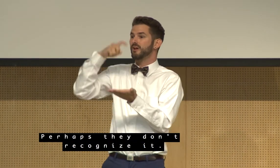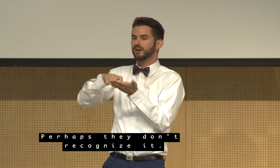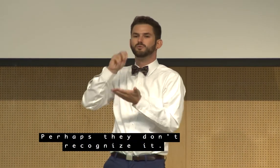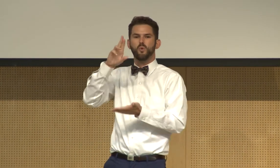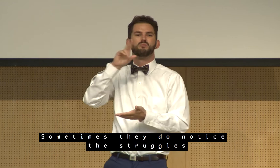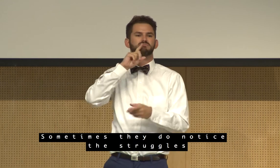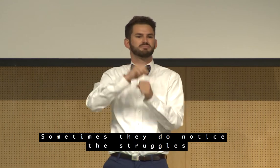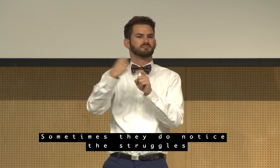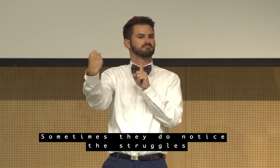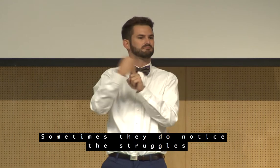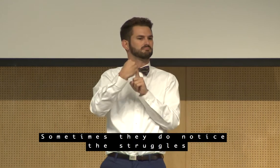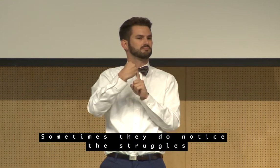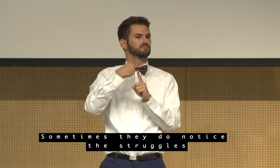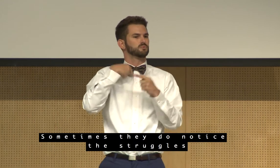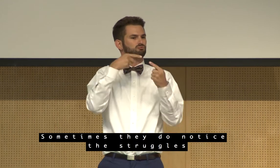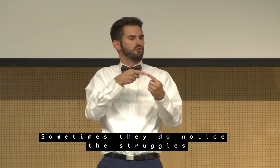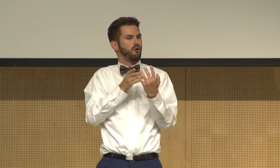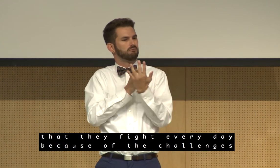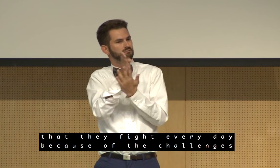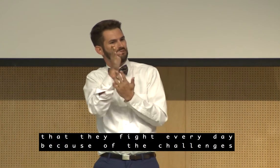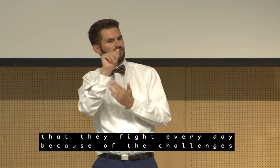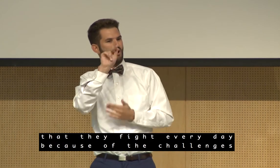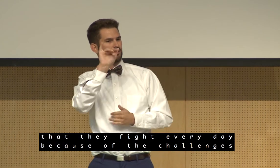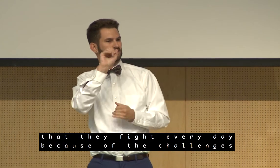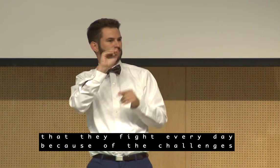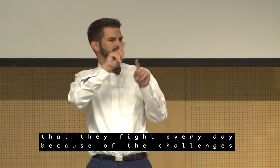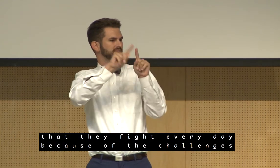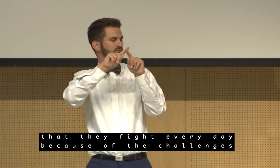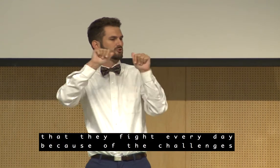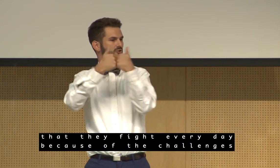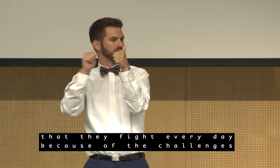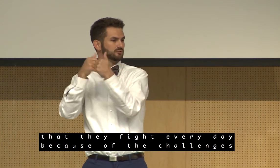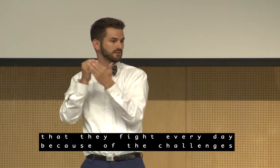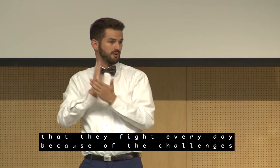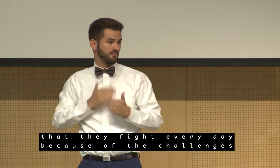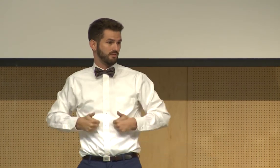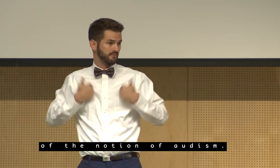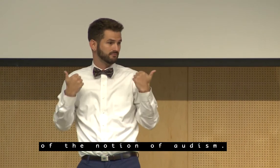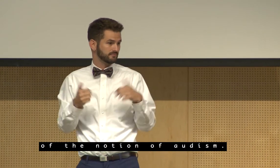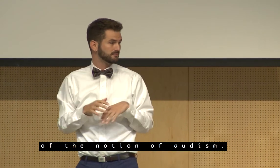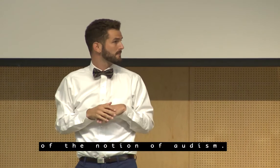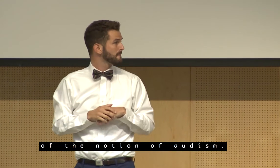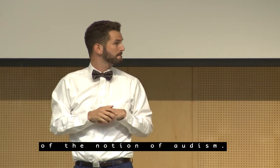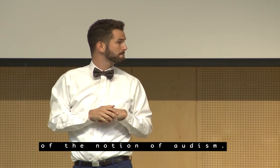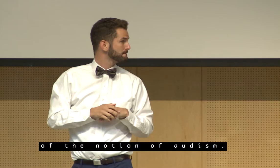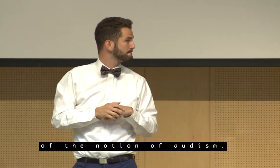recognize it. Sometimes they do notice the struggles that they fight every day because of the challenges of the notion of autism.